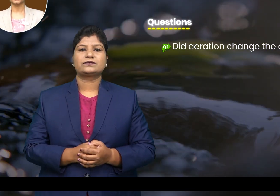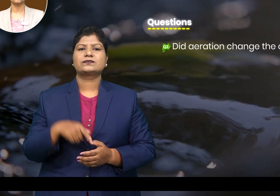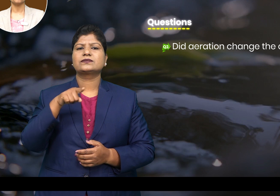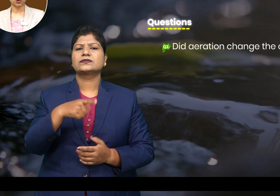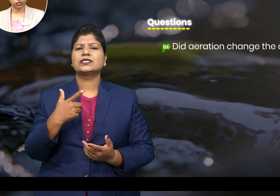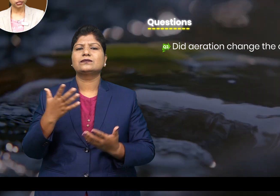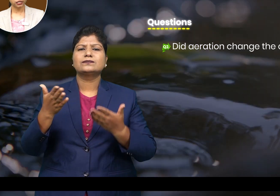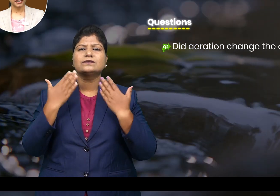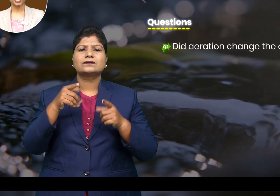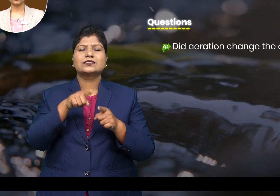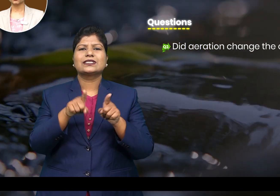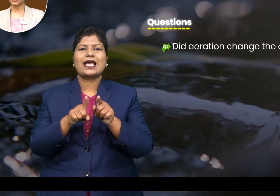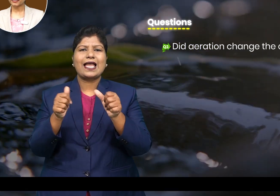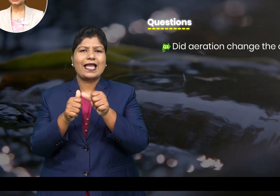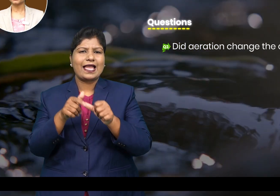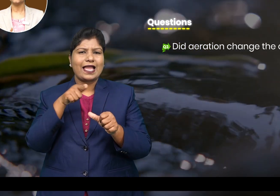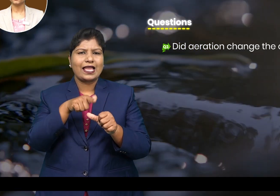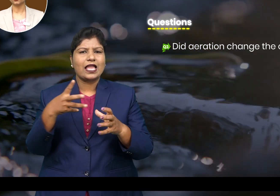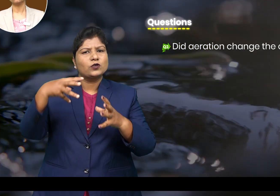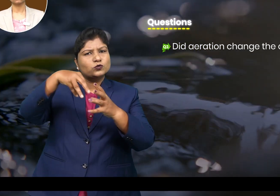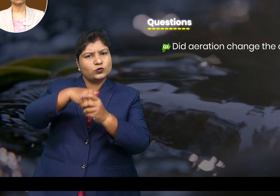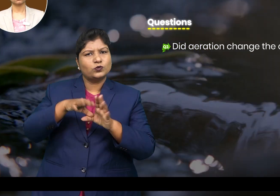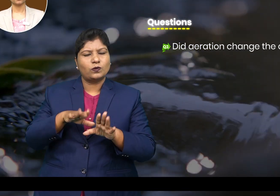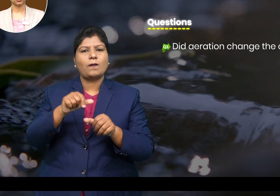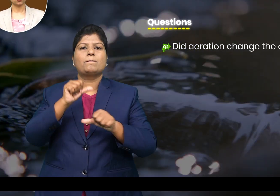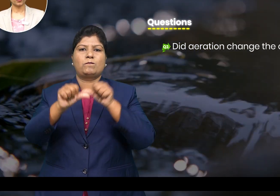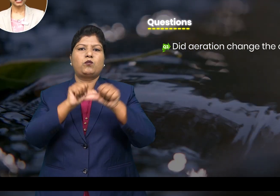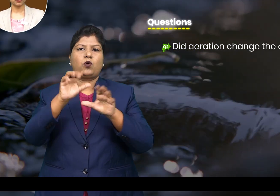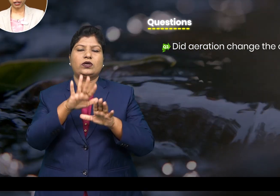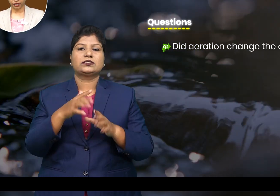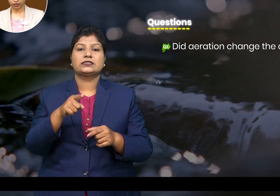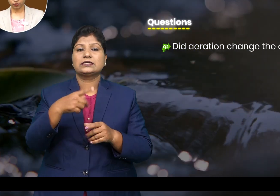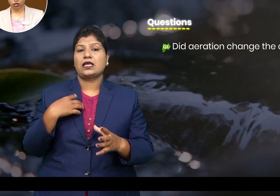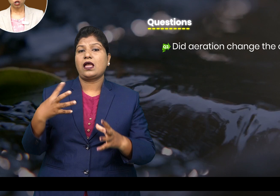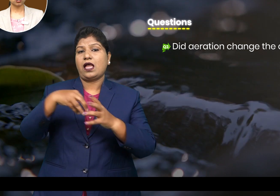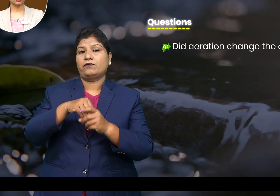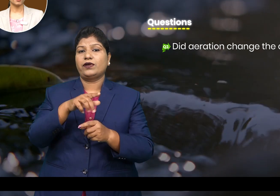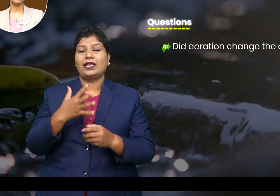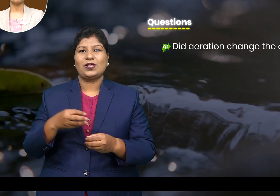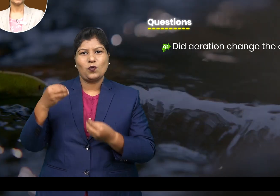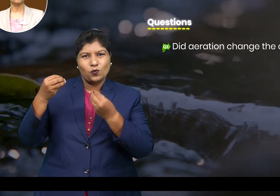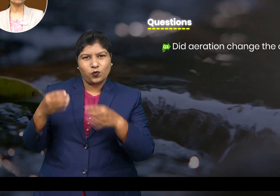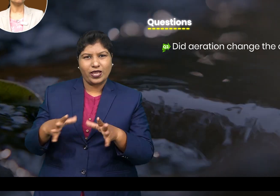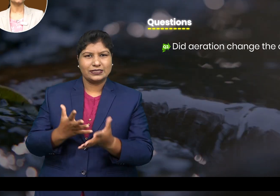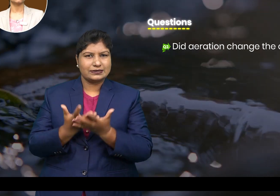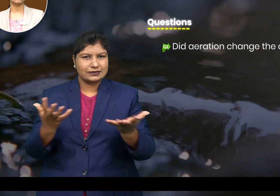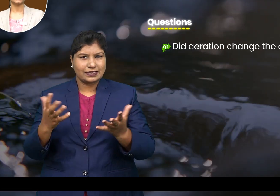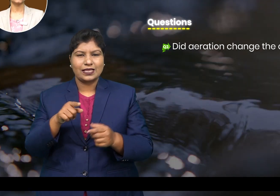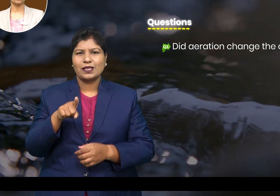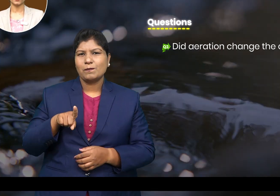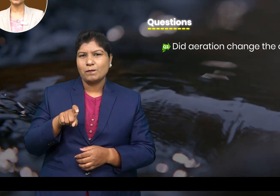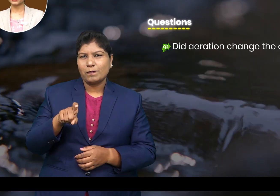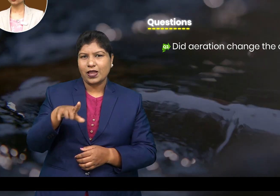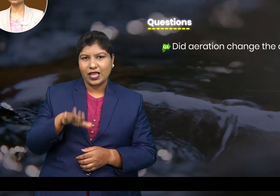Aeration is one process in which air is introduced to waste material so that microbes